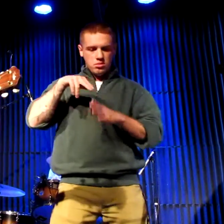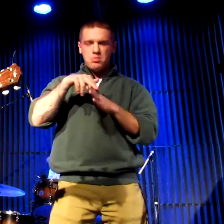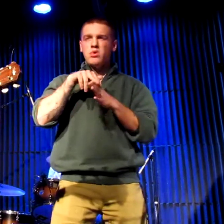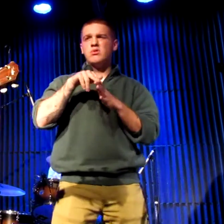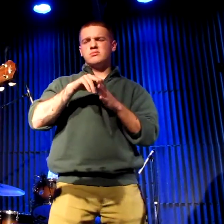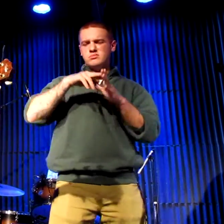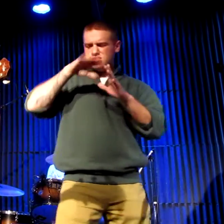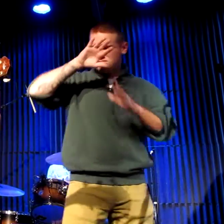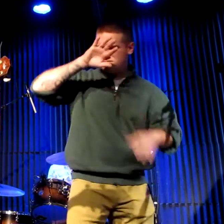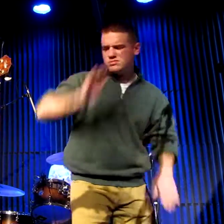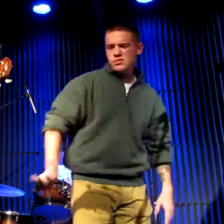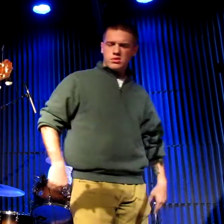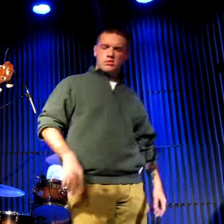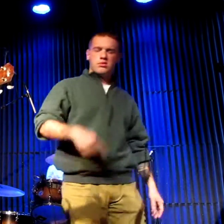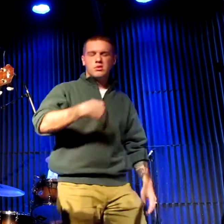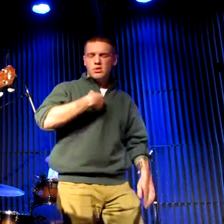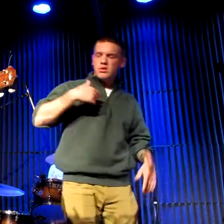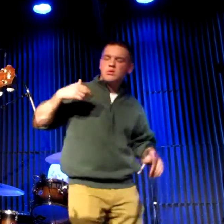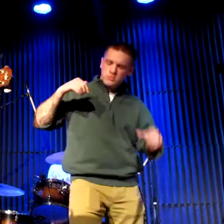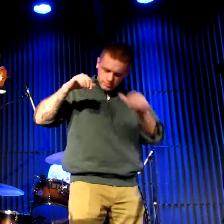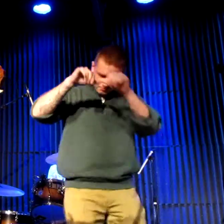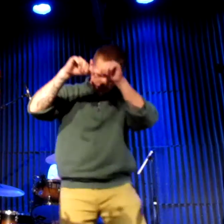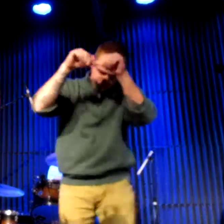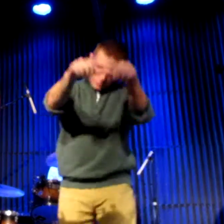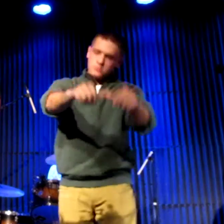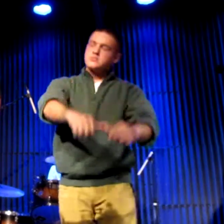is overrated, yeah, we're keeping on.